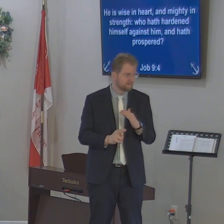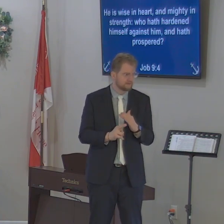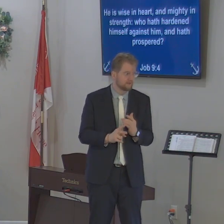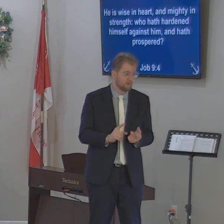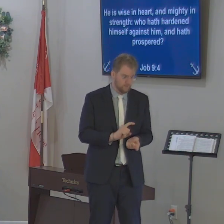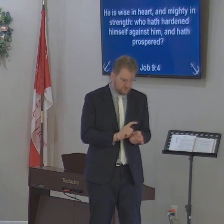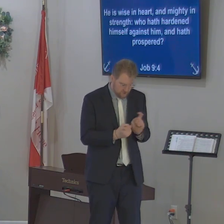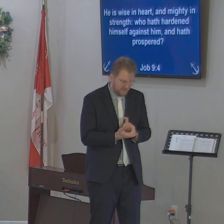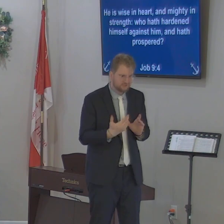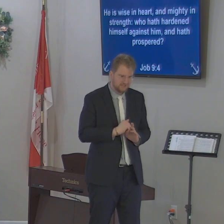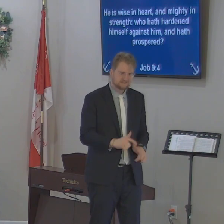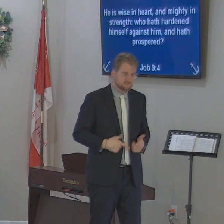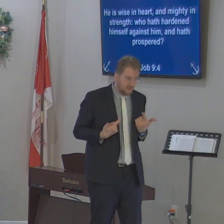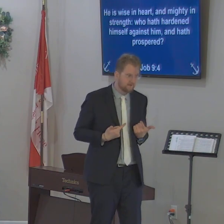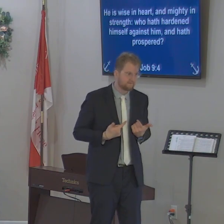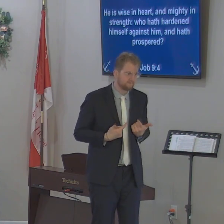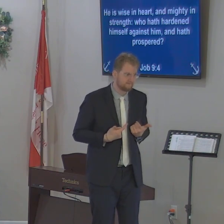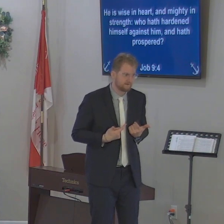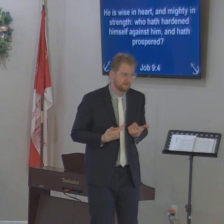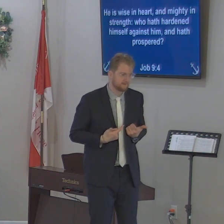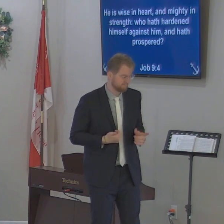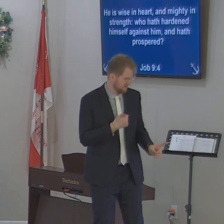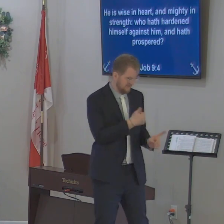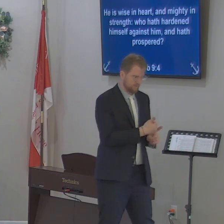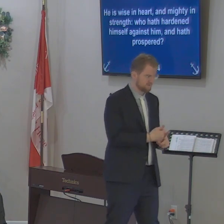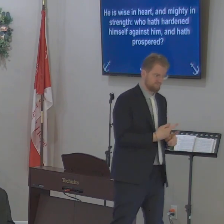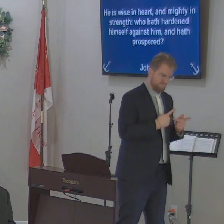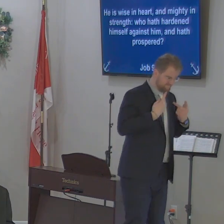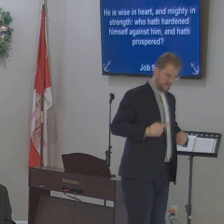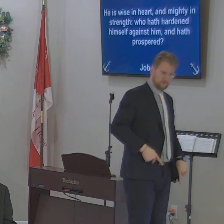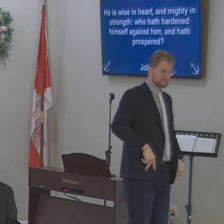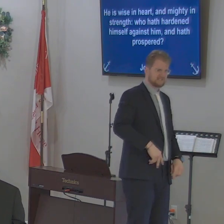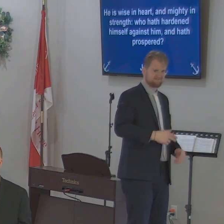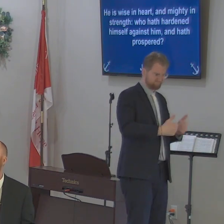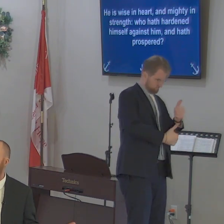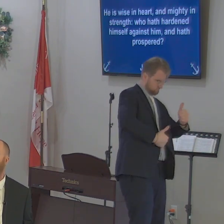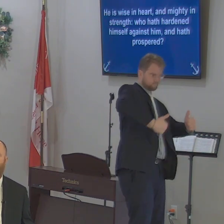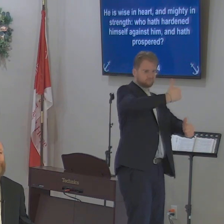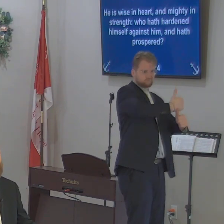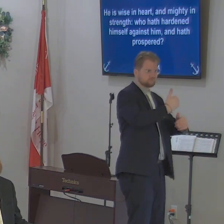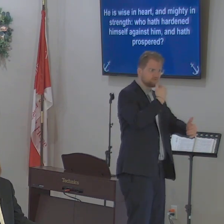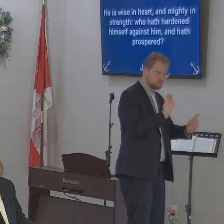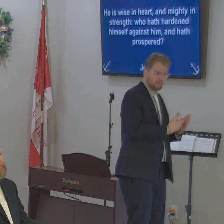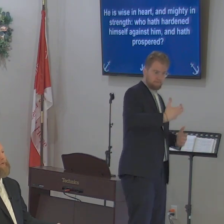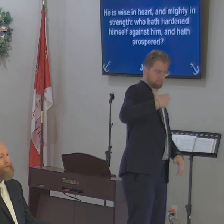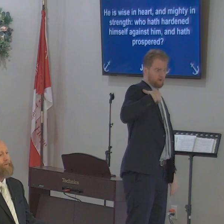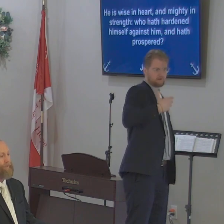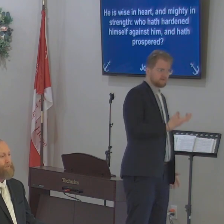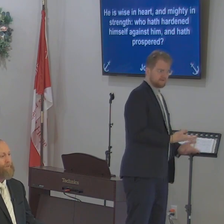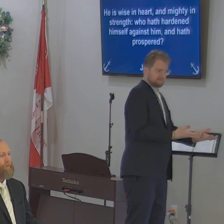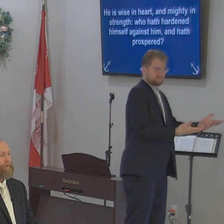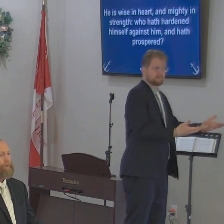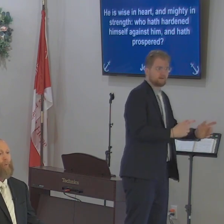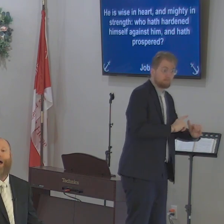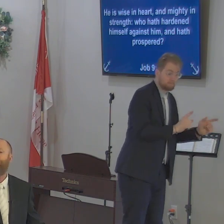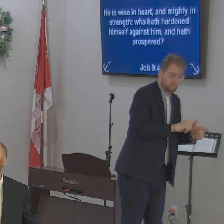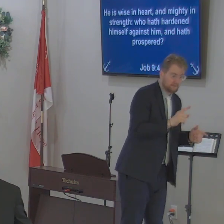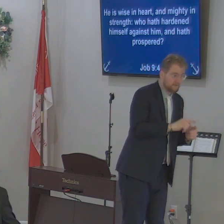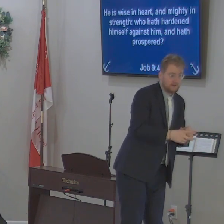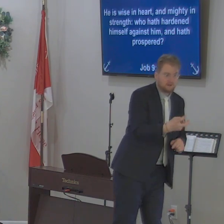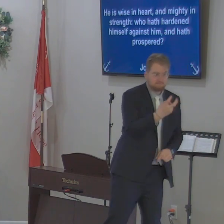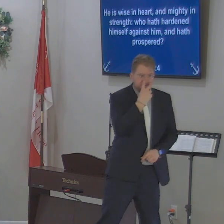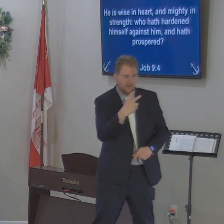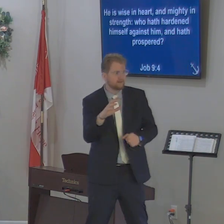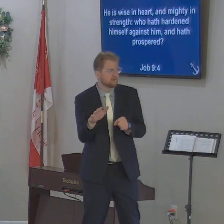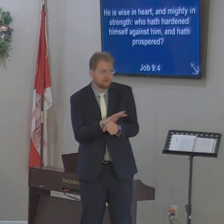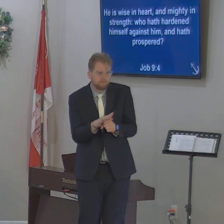change in his life. I don't know about you, and I'm not trying to be mean. I'm tired of people saying a prayer and living their own life the way they want to live it. Why is that?